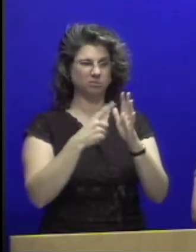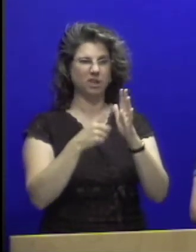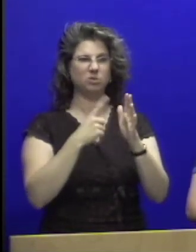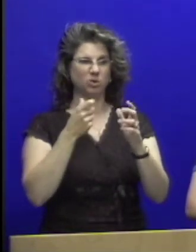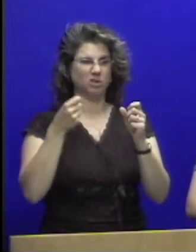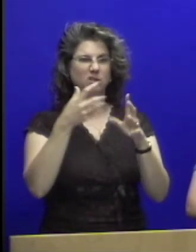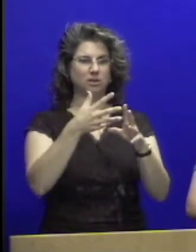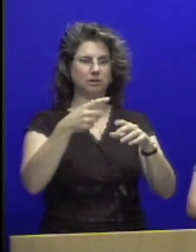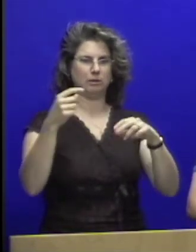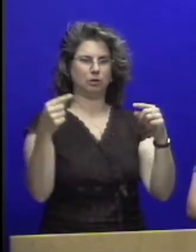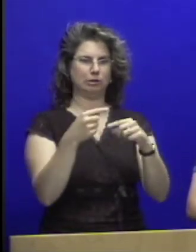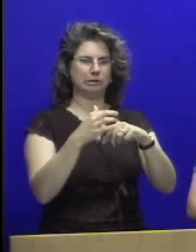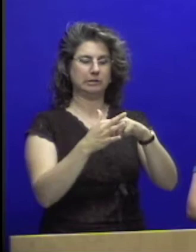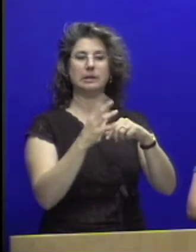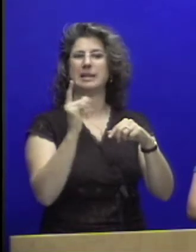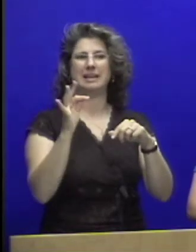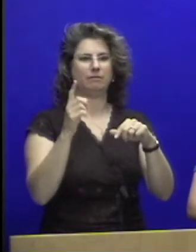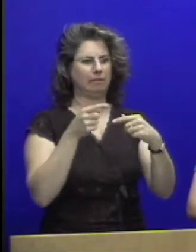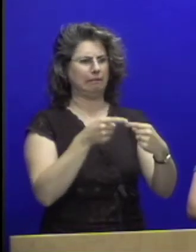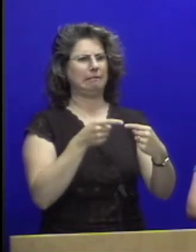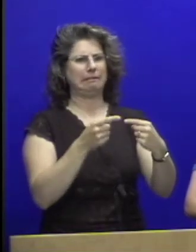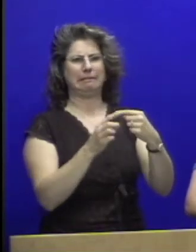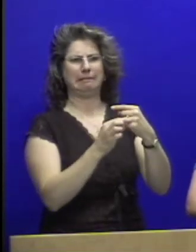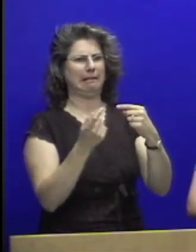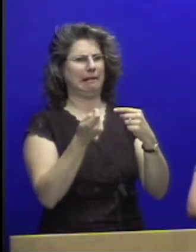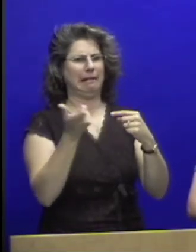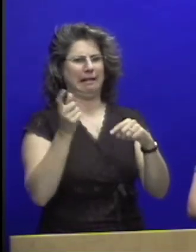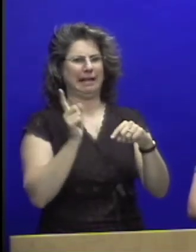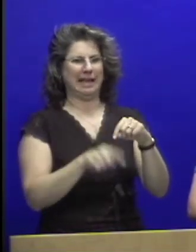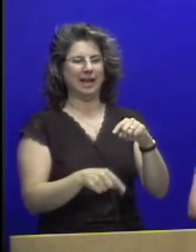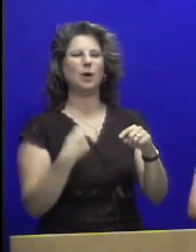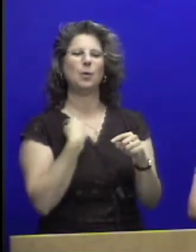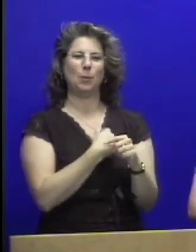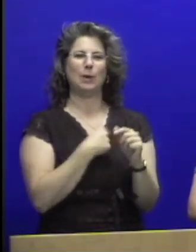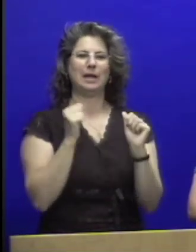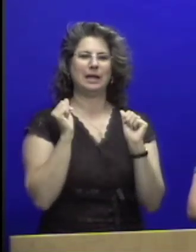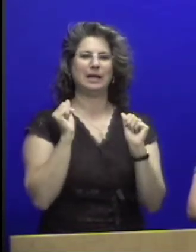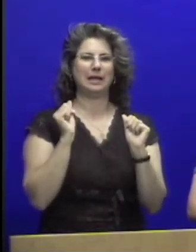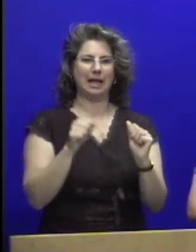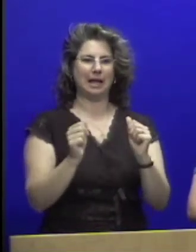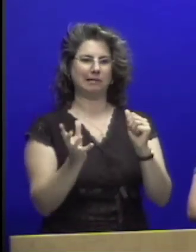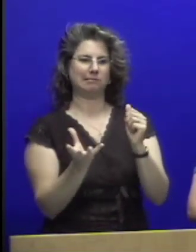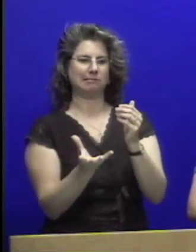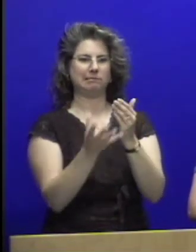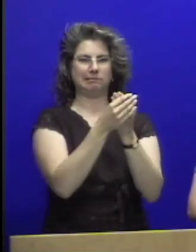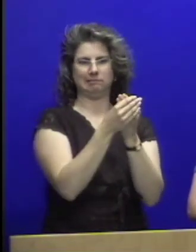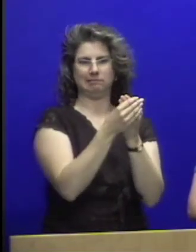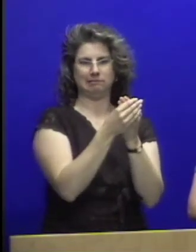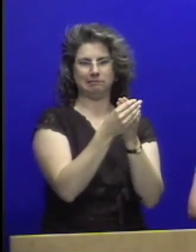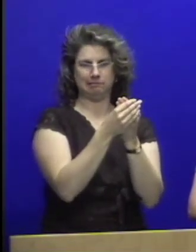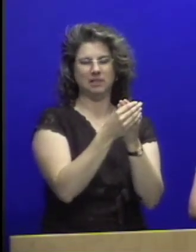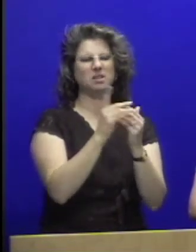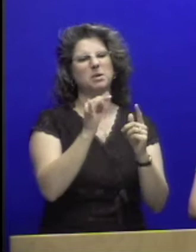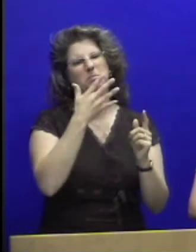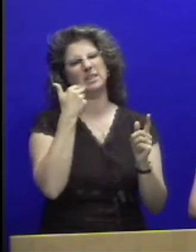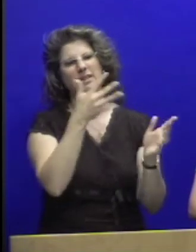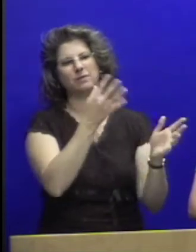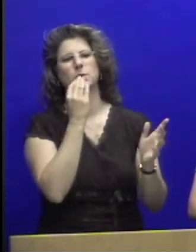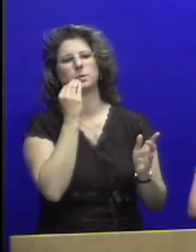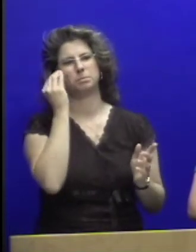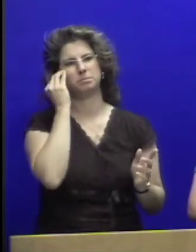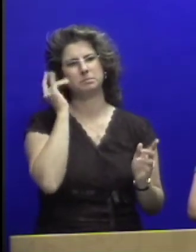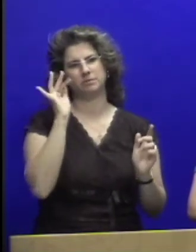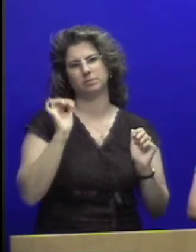If you can't get your wedding ring off, then we have some ways of insulating it, but the best is to remove